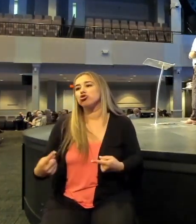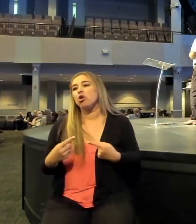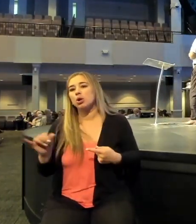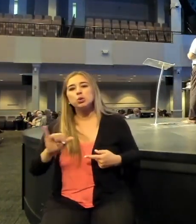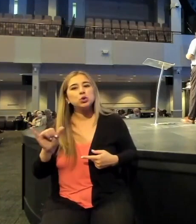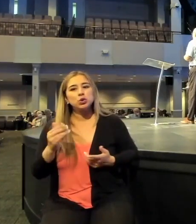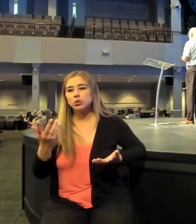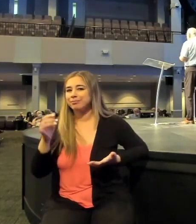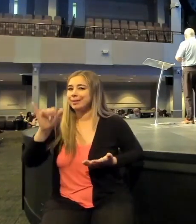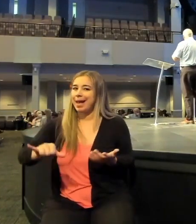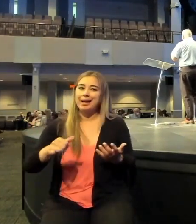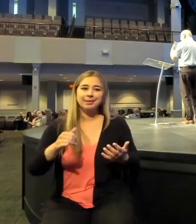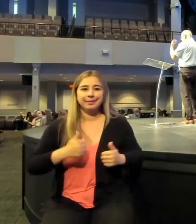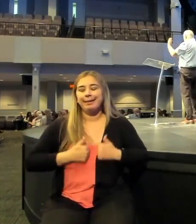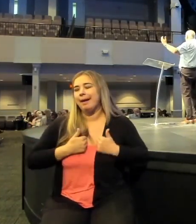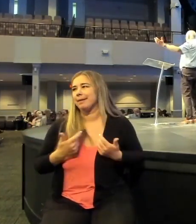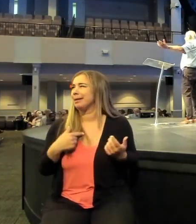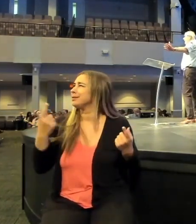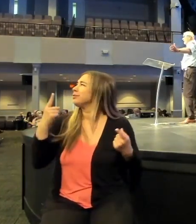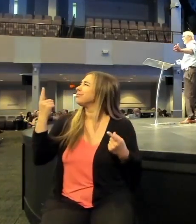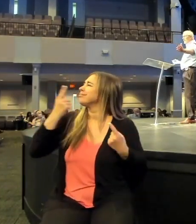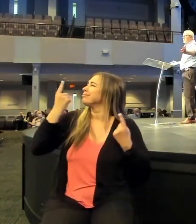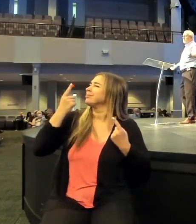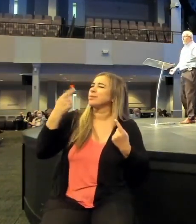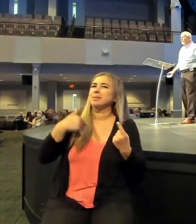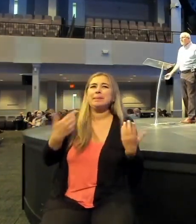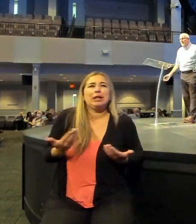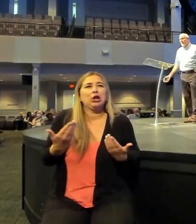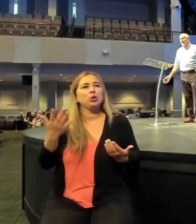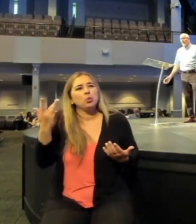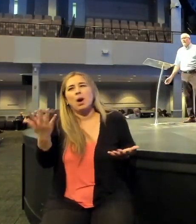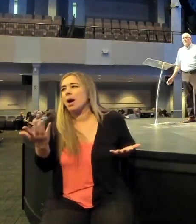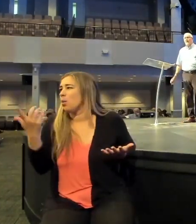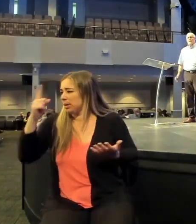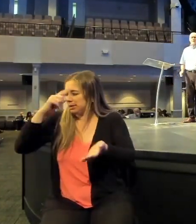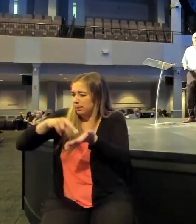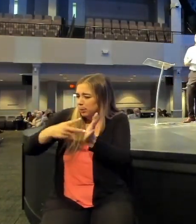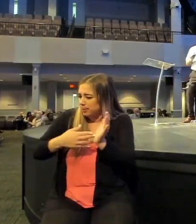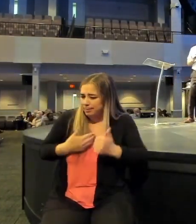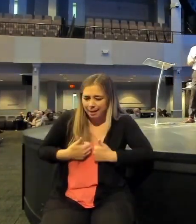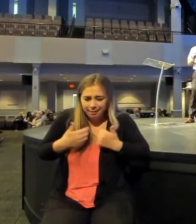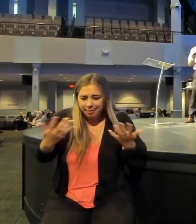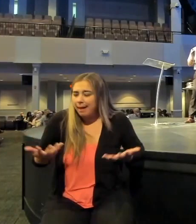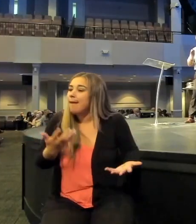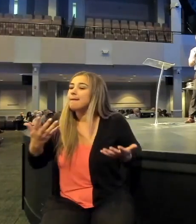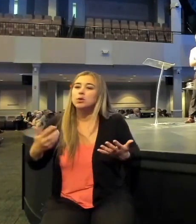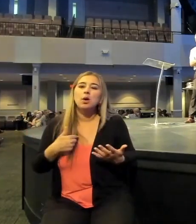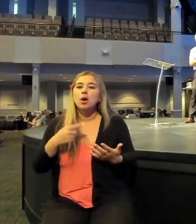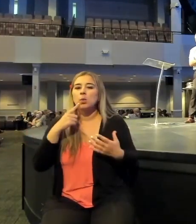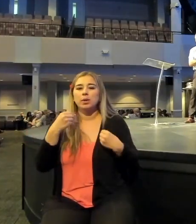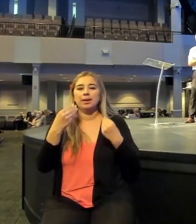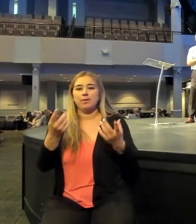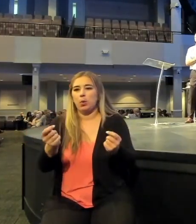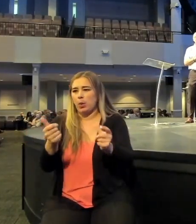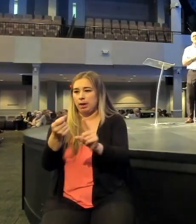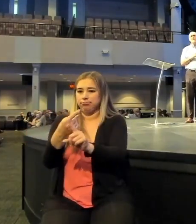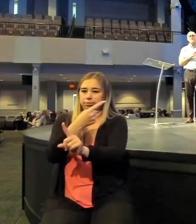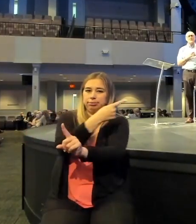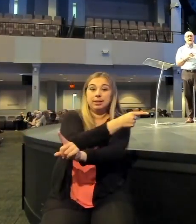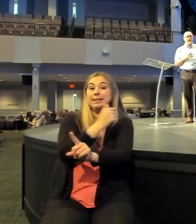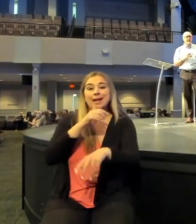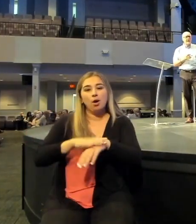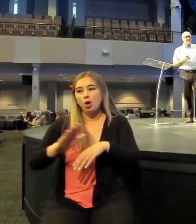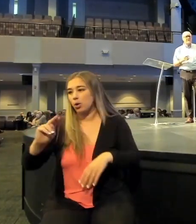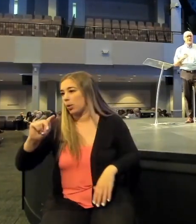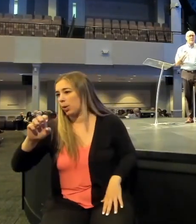times. It's just real in our lives to try to, what am I here for? And what's the purpose of my life? And so I'm going to quickly take you on a side journey. These are not on your